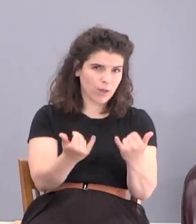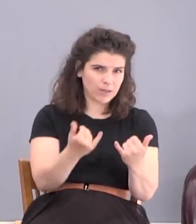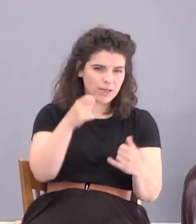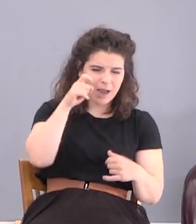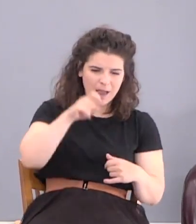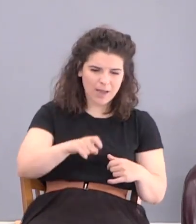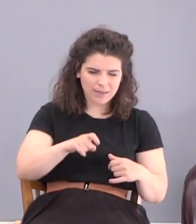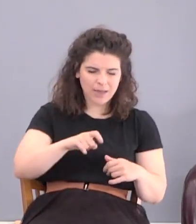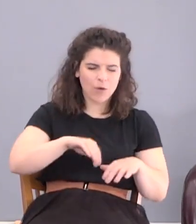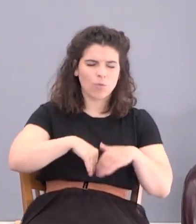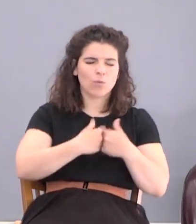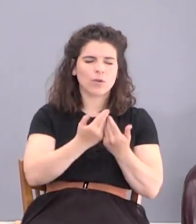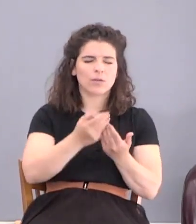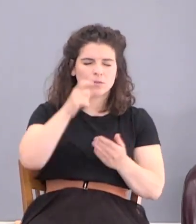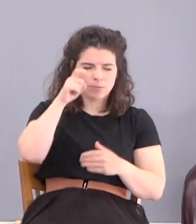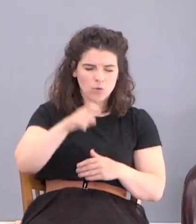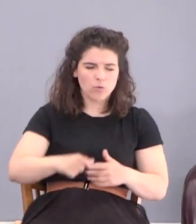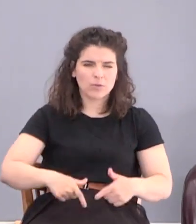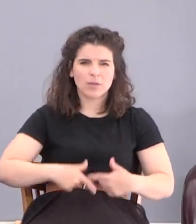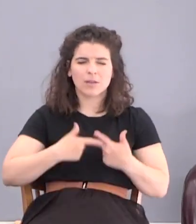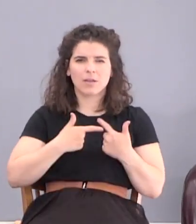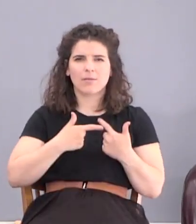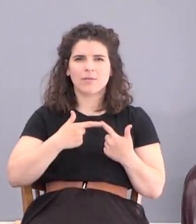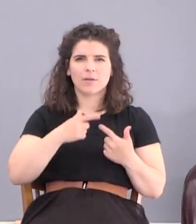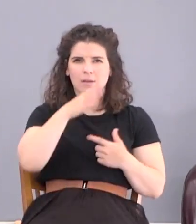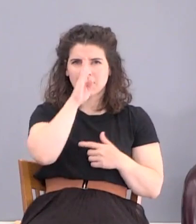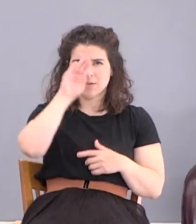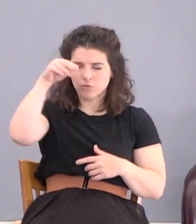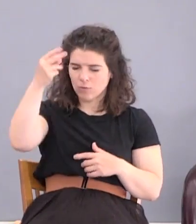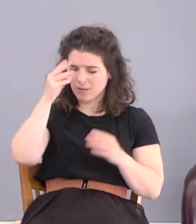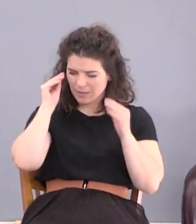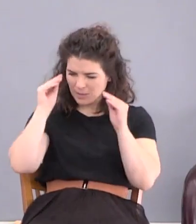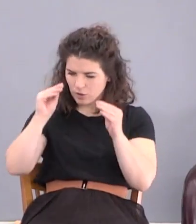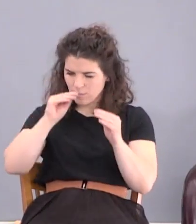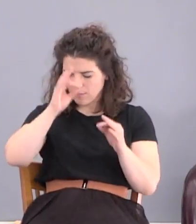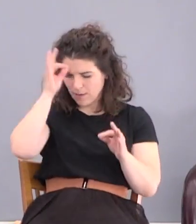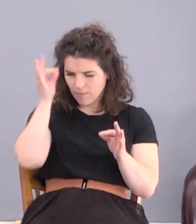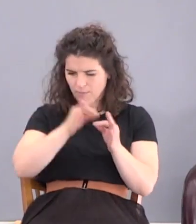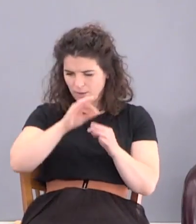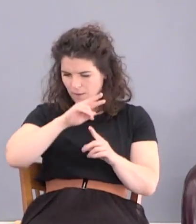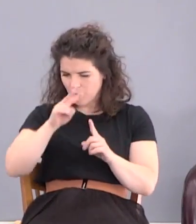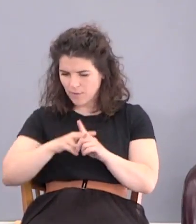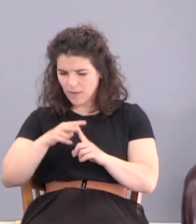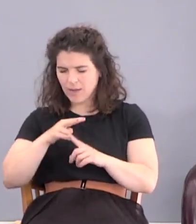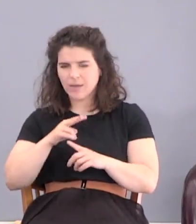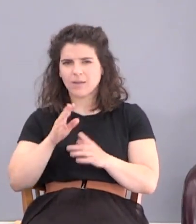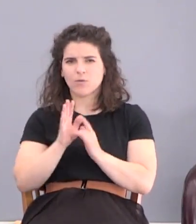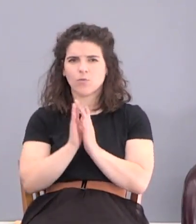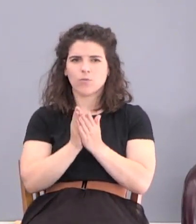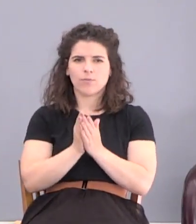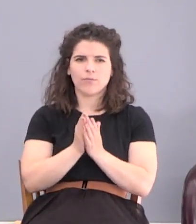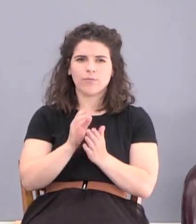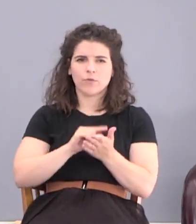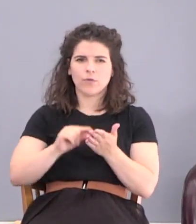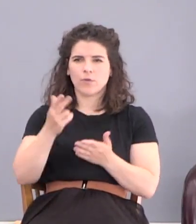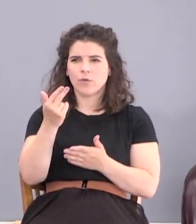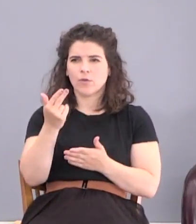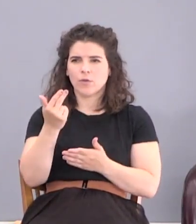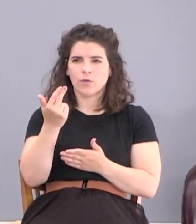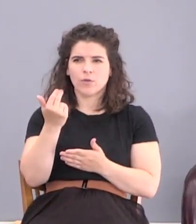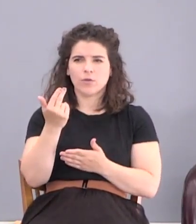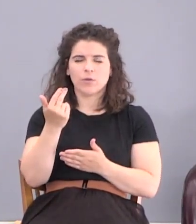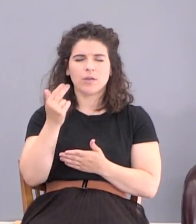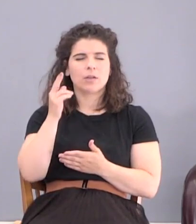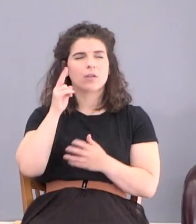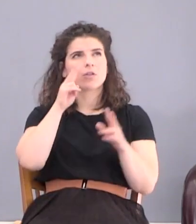grace teaches us by faith applying his word. And then verse 13, looking for that blessed hope and the glorious